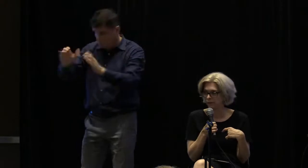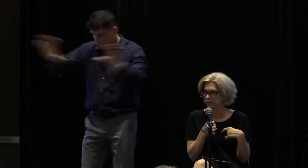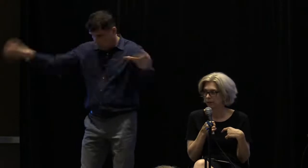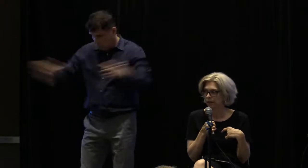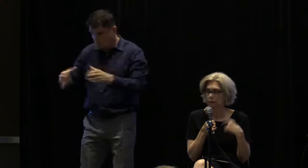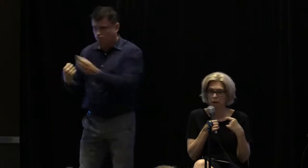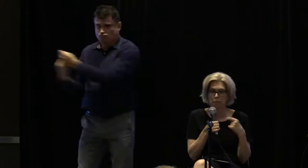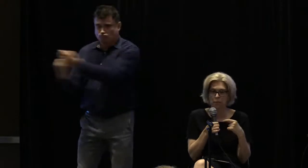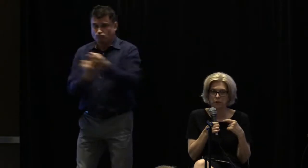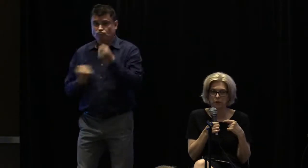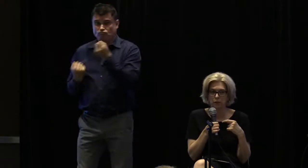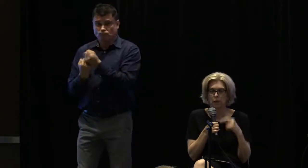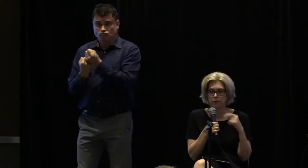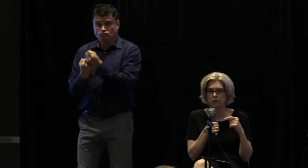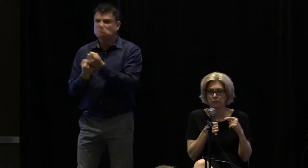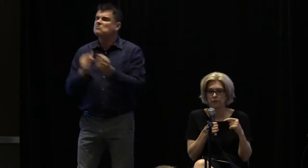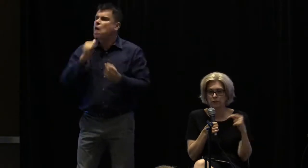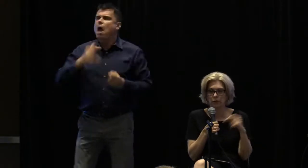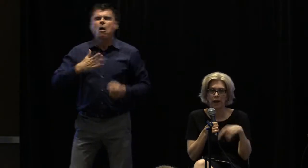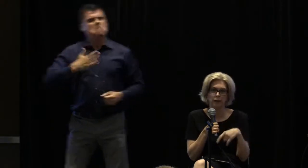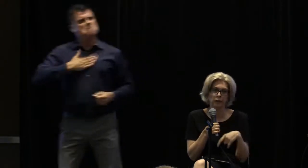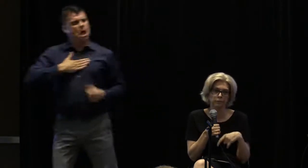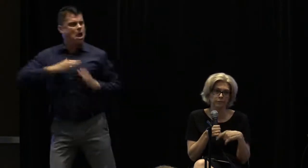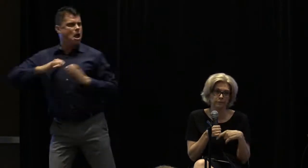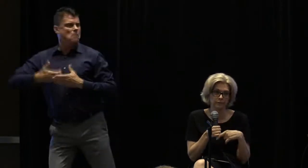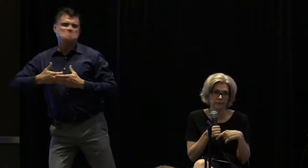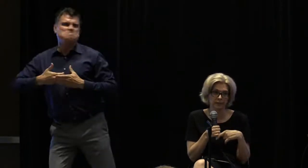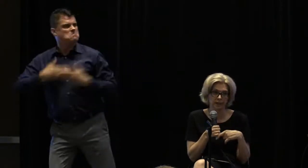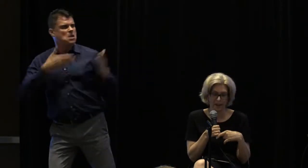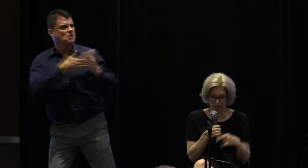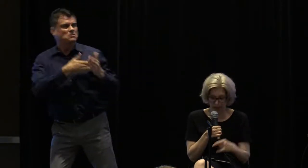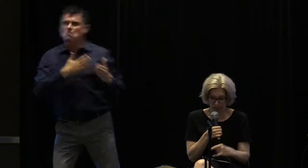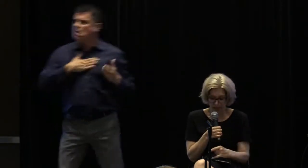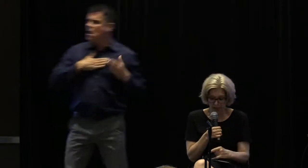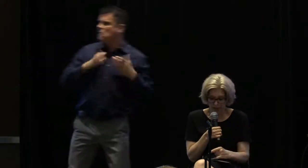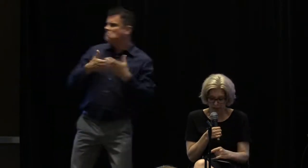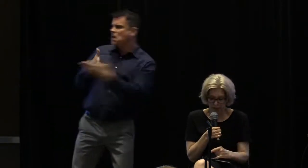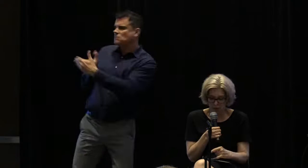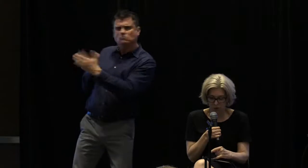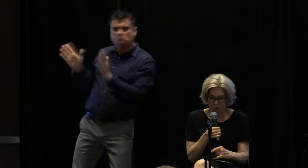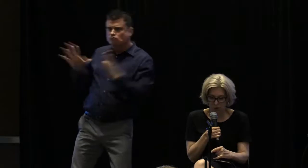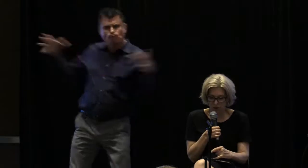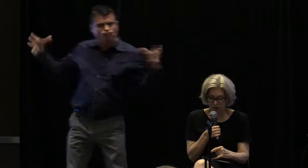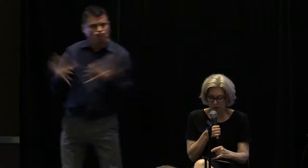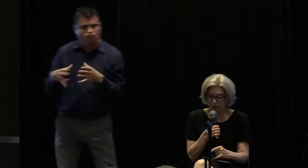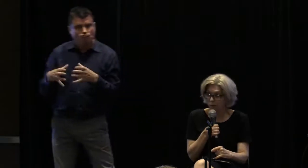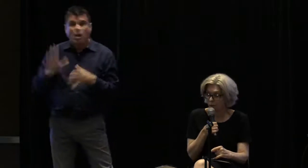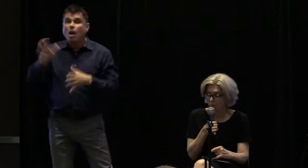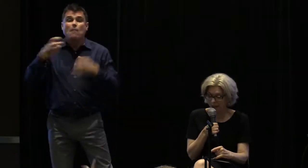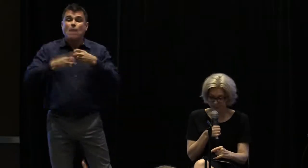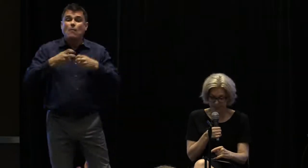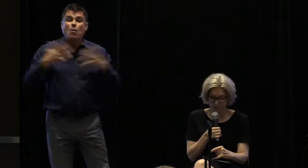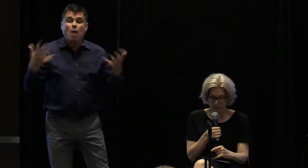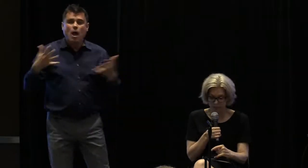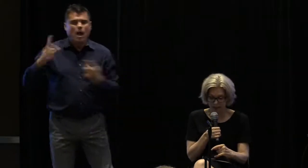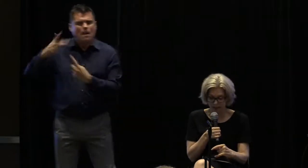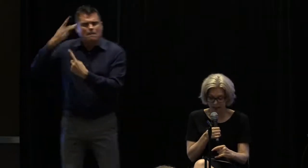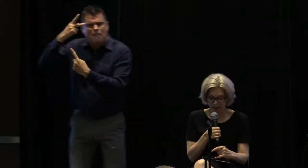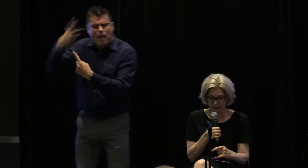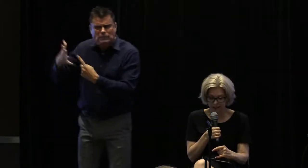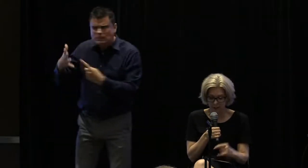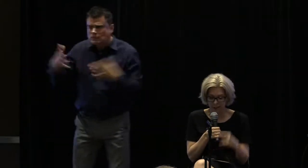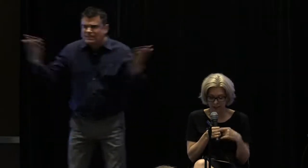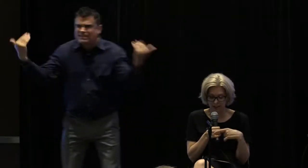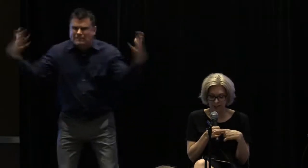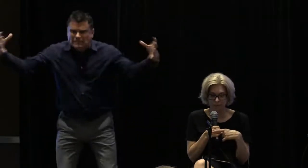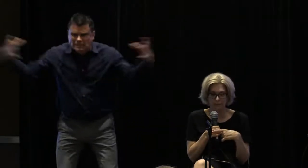to do. The problem is politicians don't know how to do it. So when the federal government passed the Accessible Canada